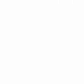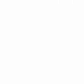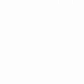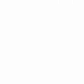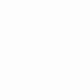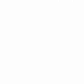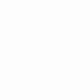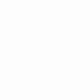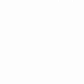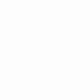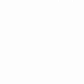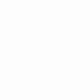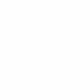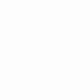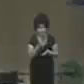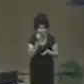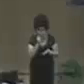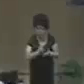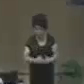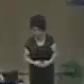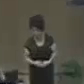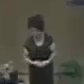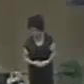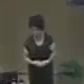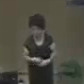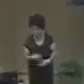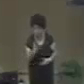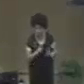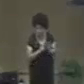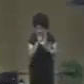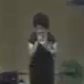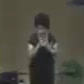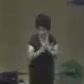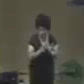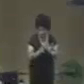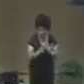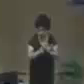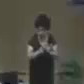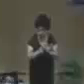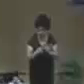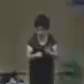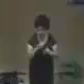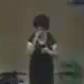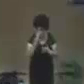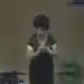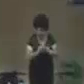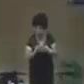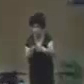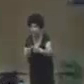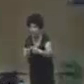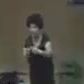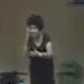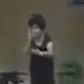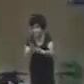also have not just the course Moodle site, we also have a program Moodle site, so students can interact with students in different